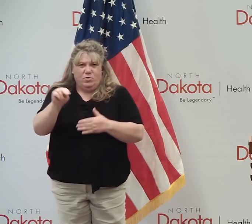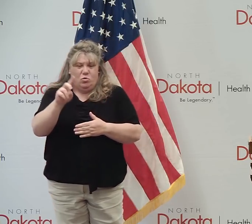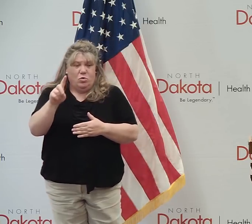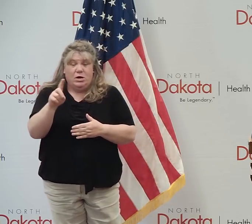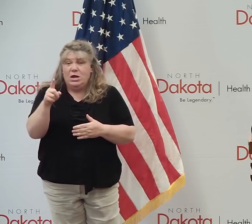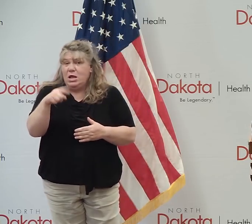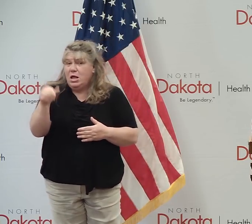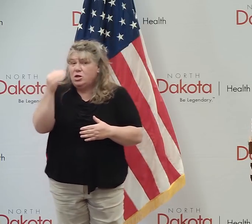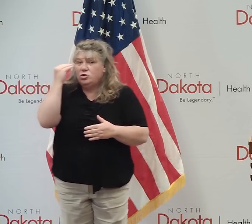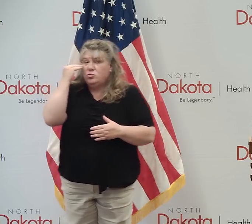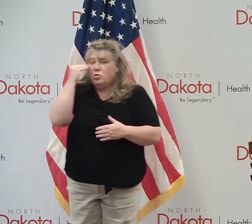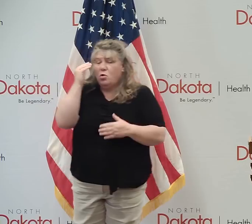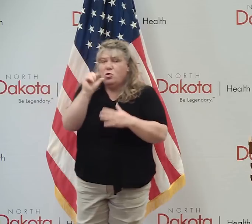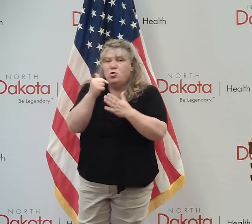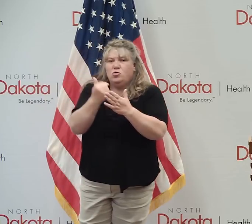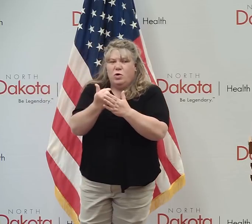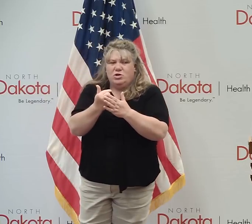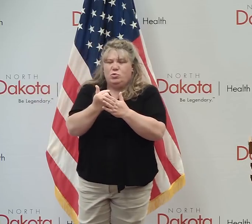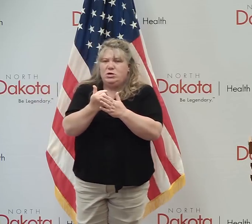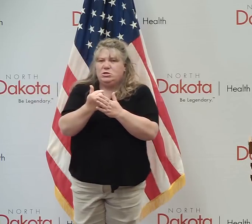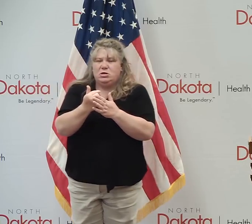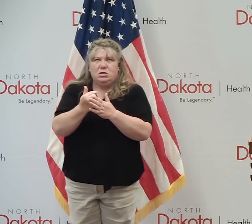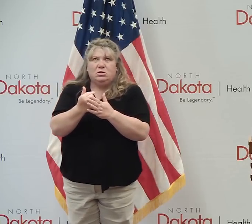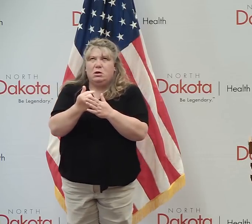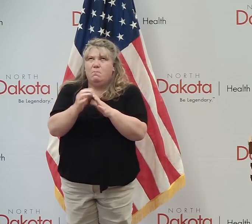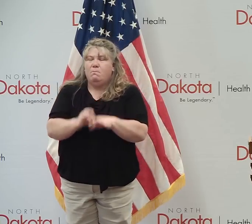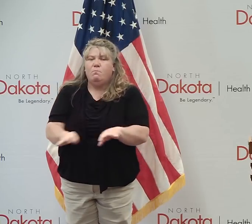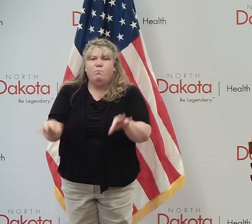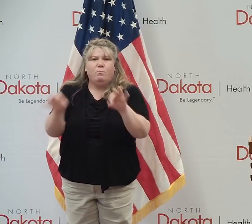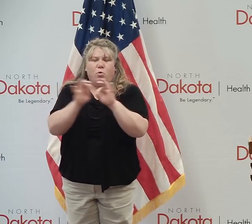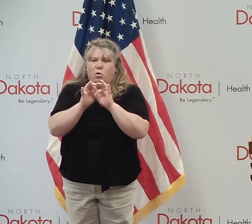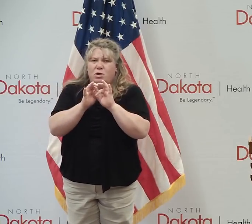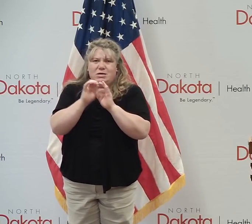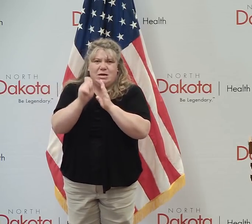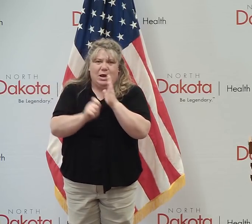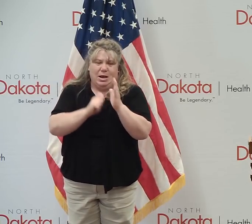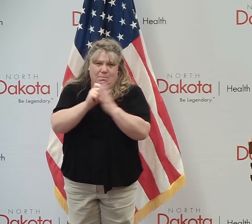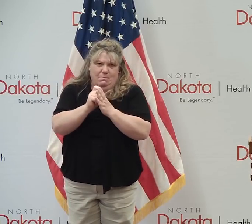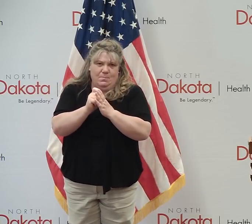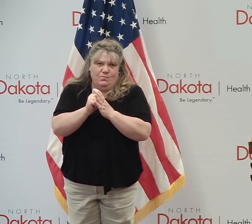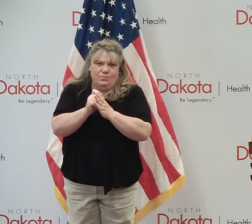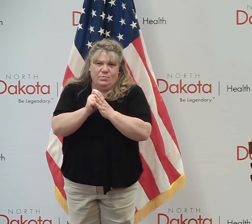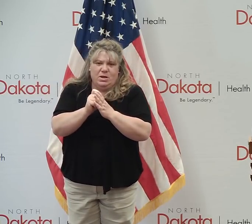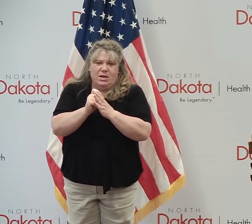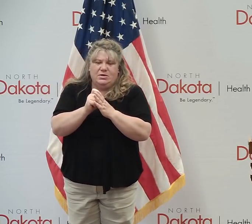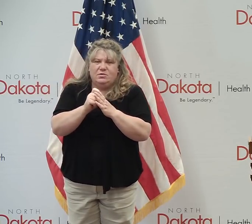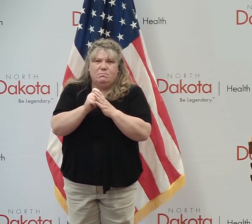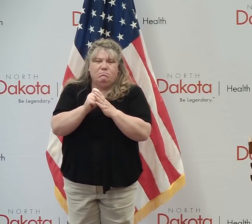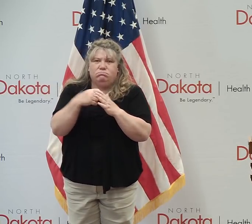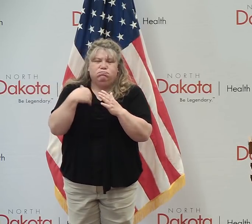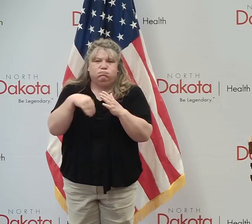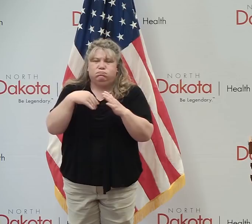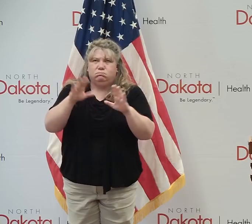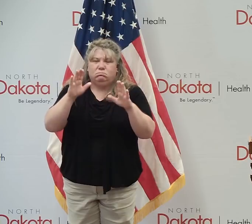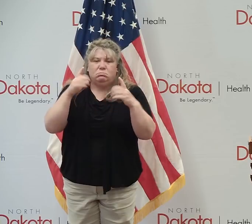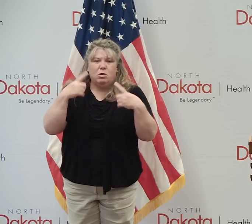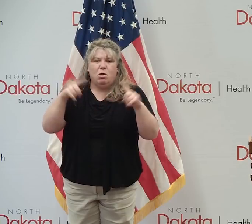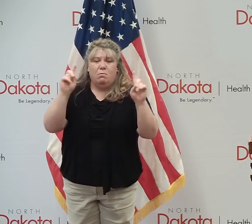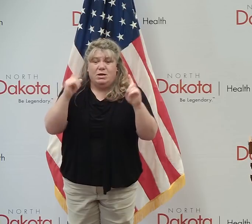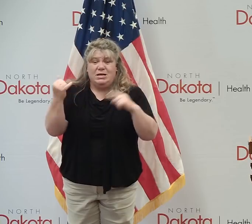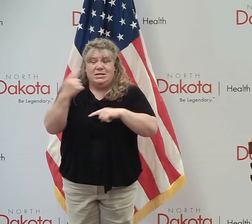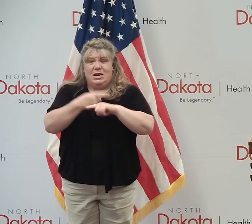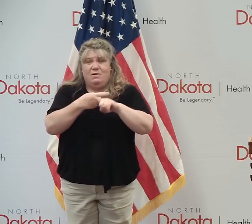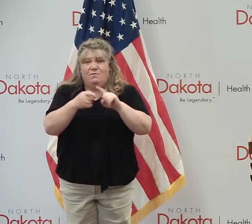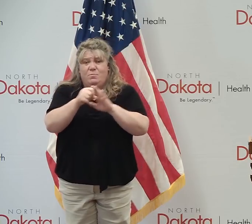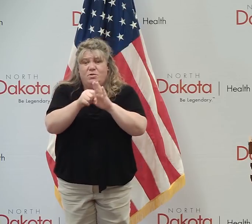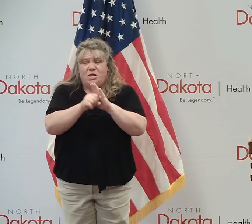as you know, graduation is an incredible milestone and achievement in an individual's life. And today, on behalf of the state of